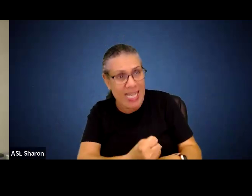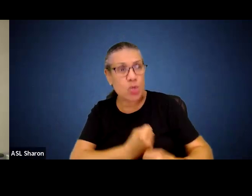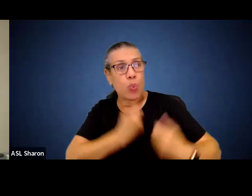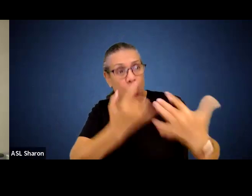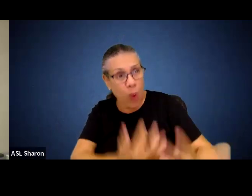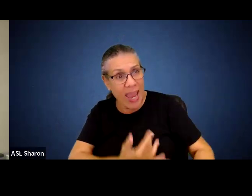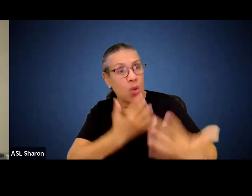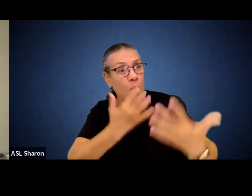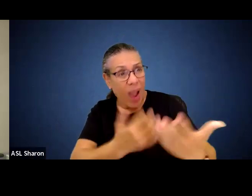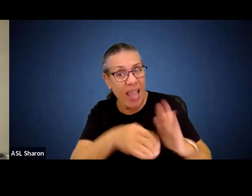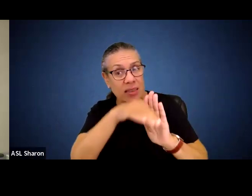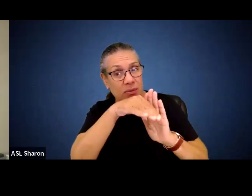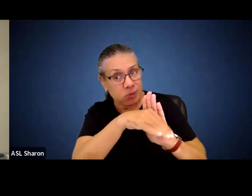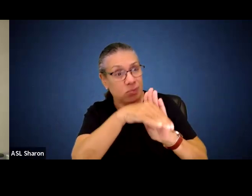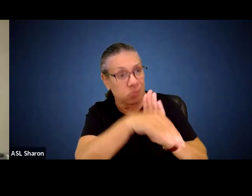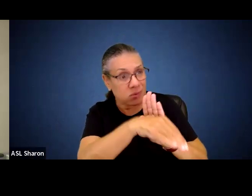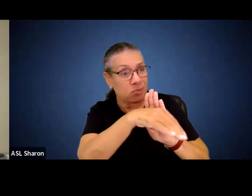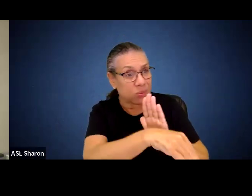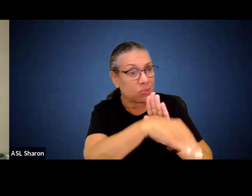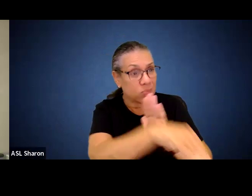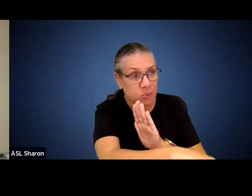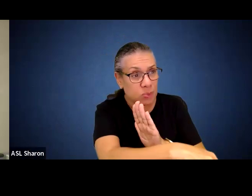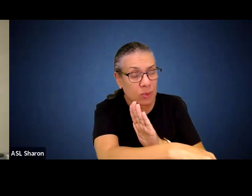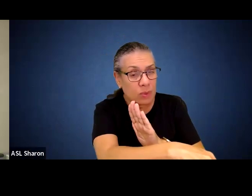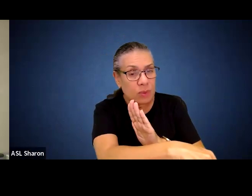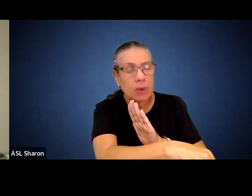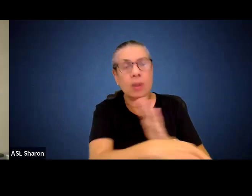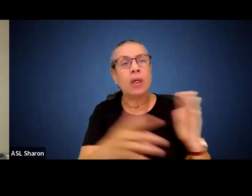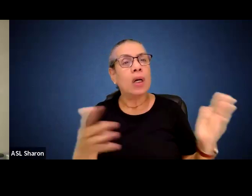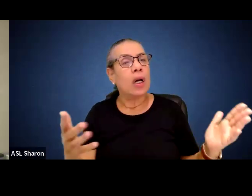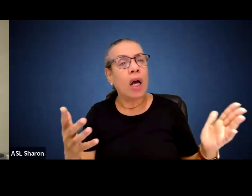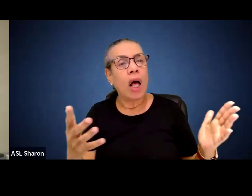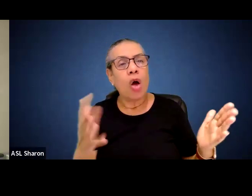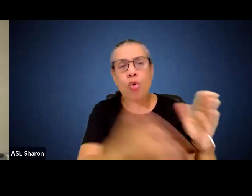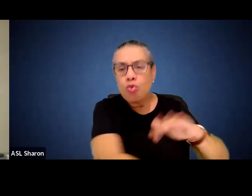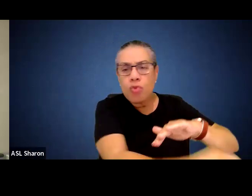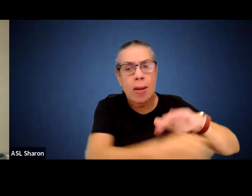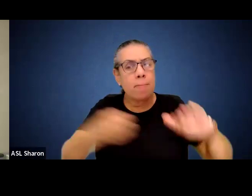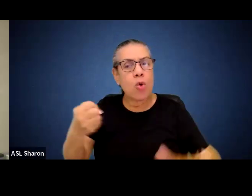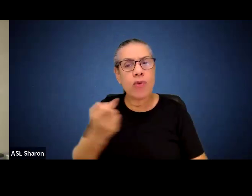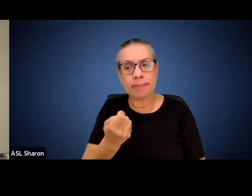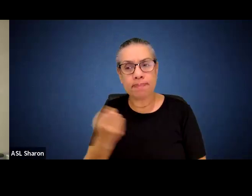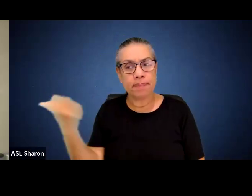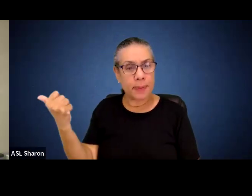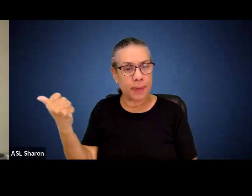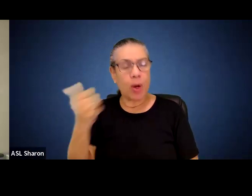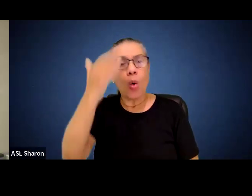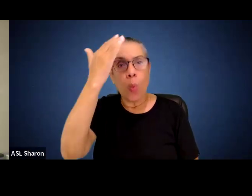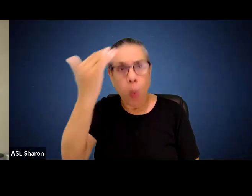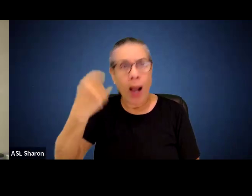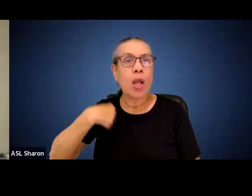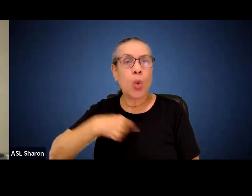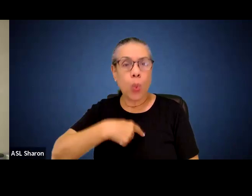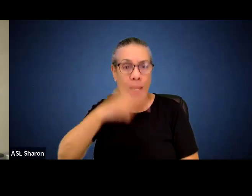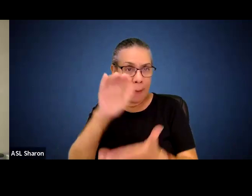growth, it's this many years of decline, that we remove that option because we believe, as we sort